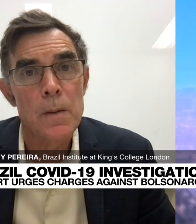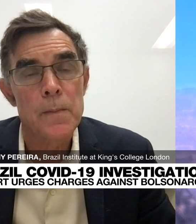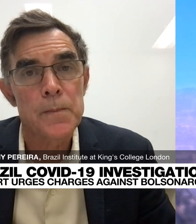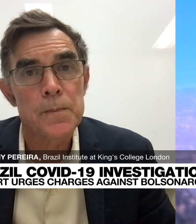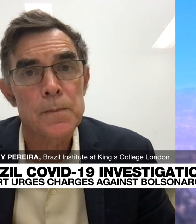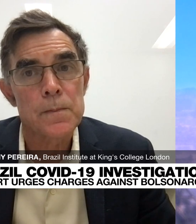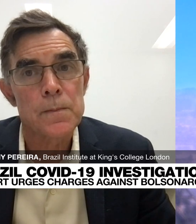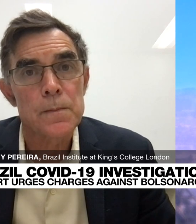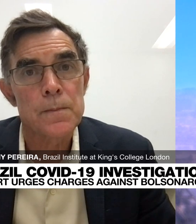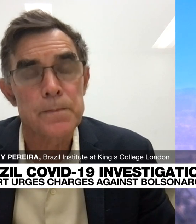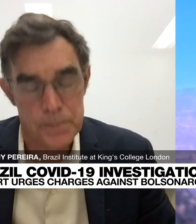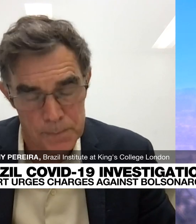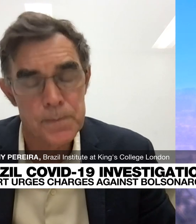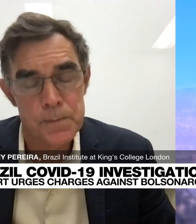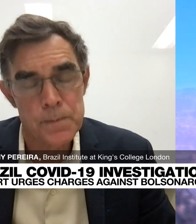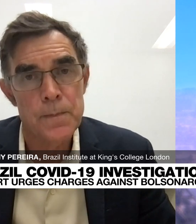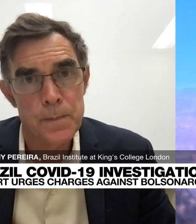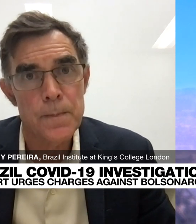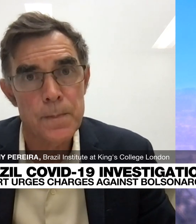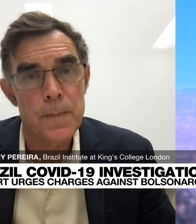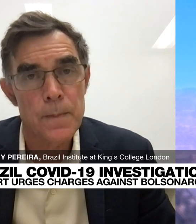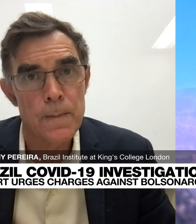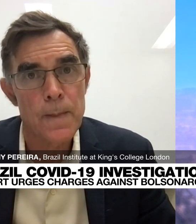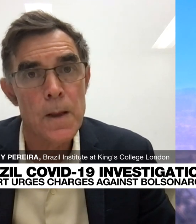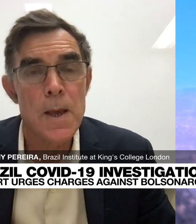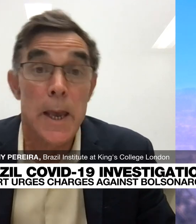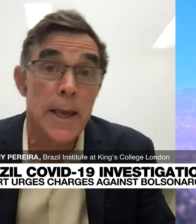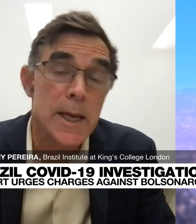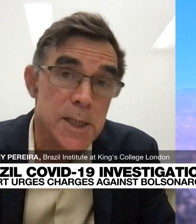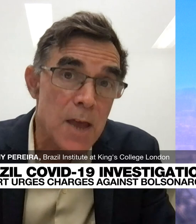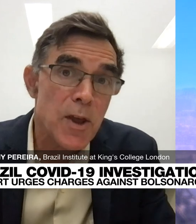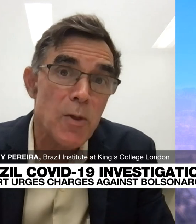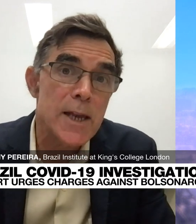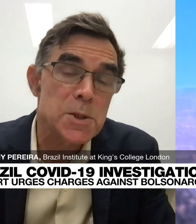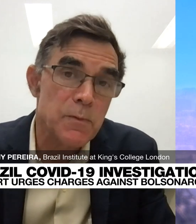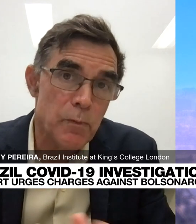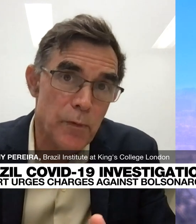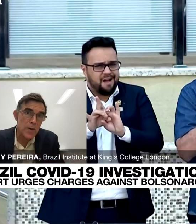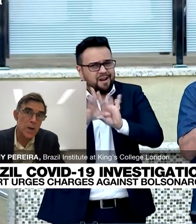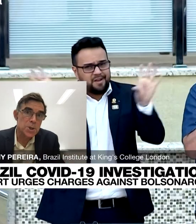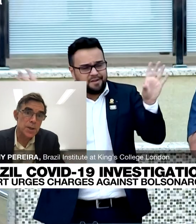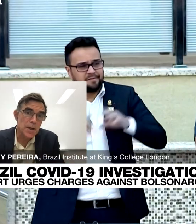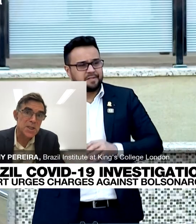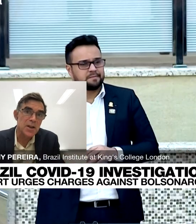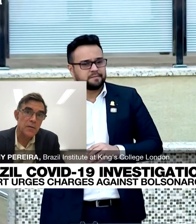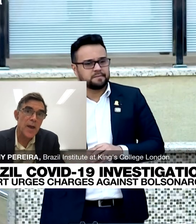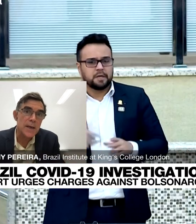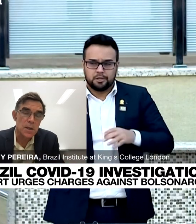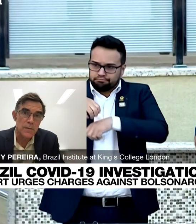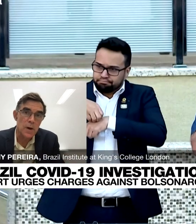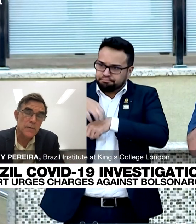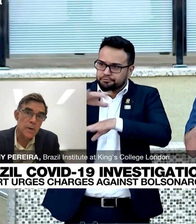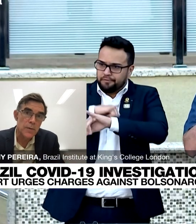all, elections coming up in Brazil next year. What do you think? Yes, I think that is very much the intended